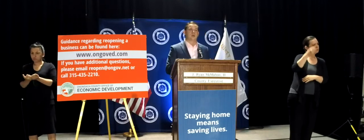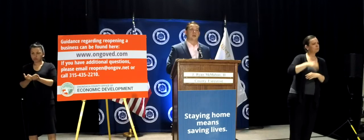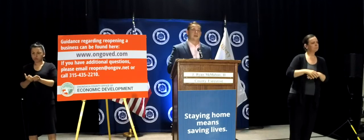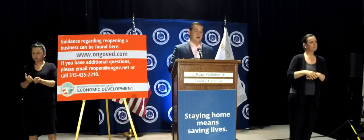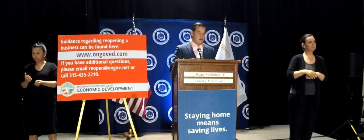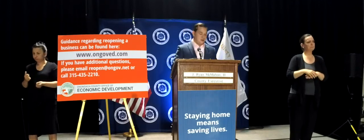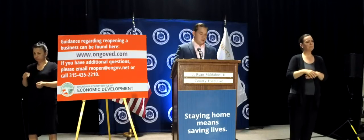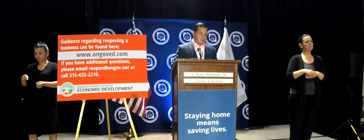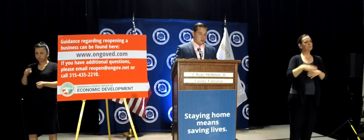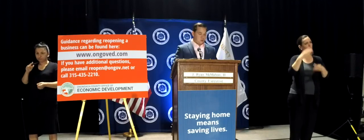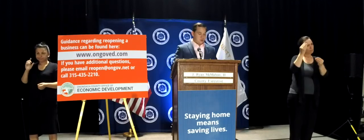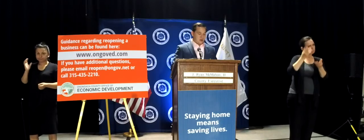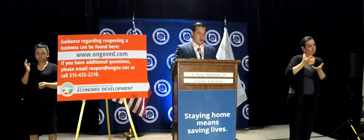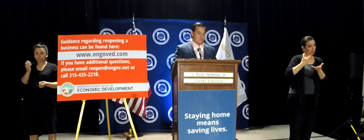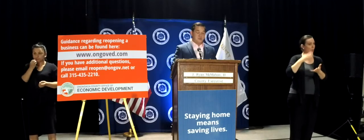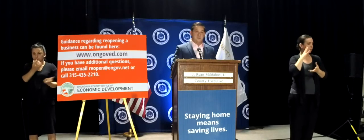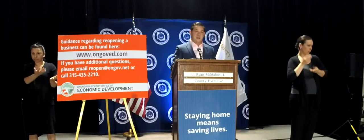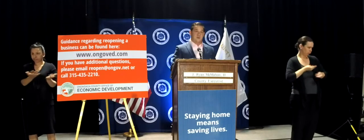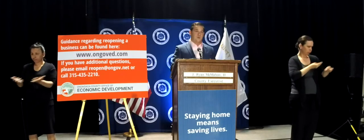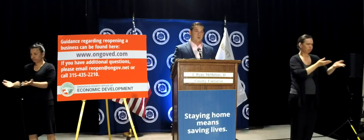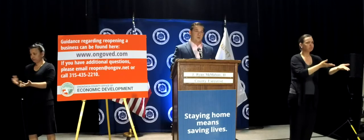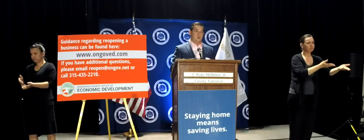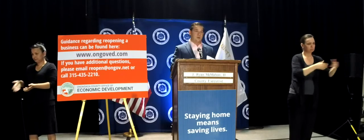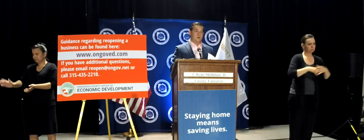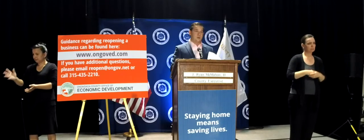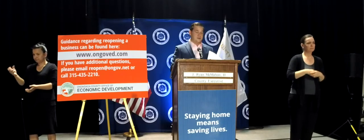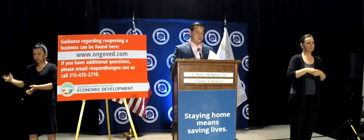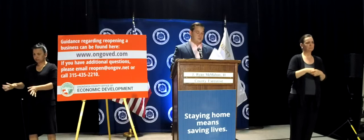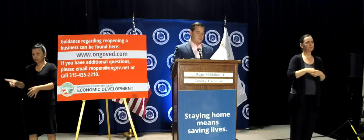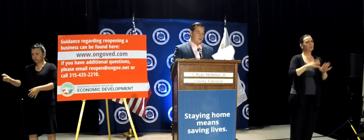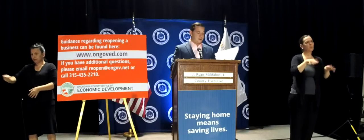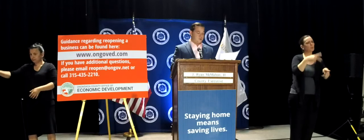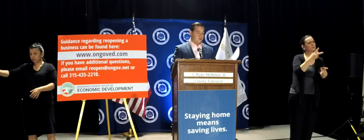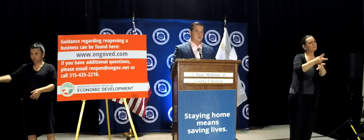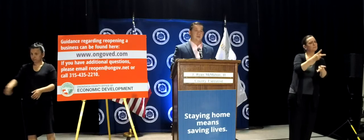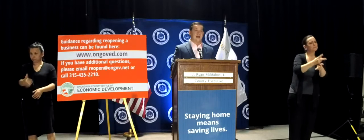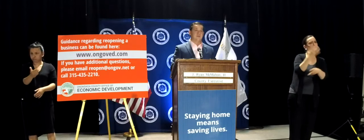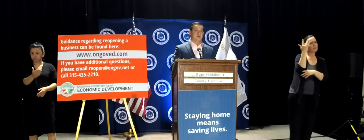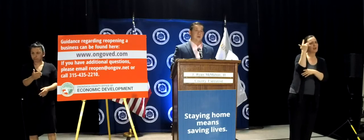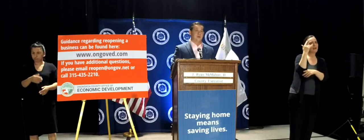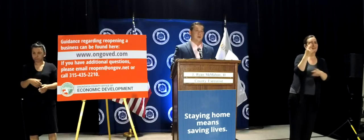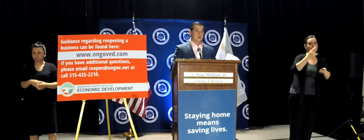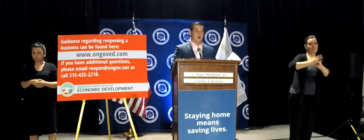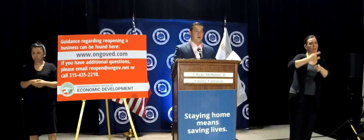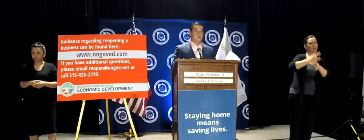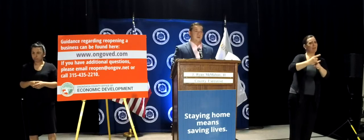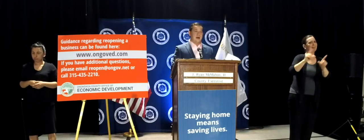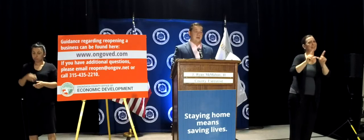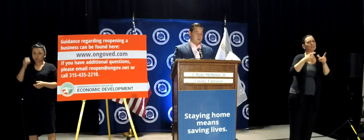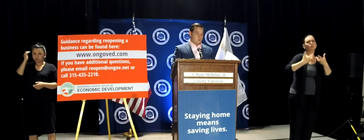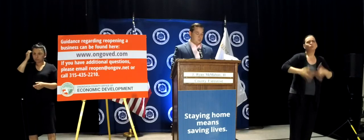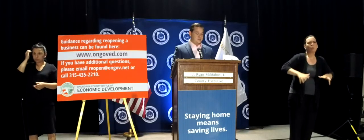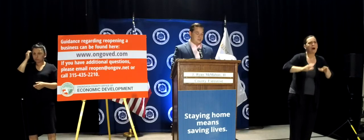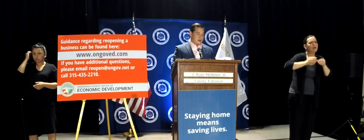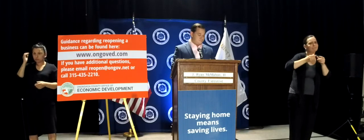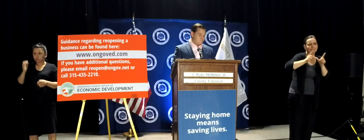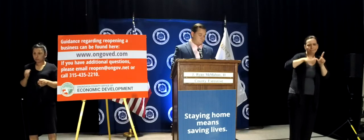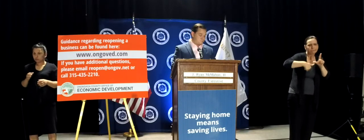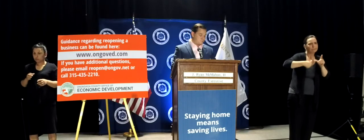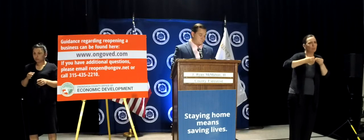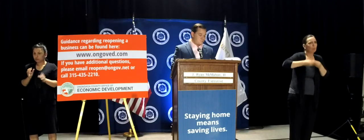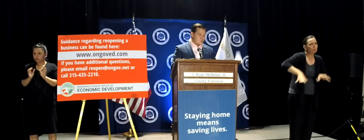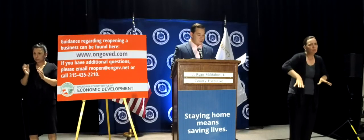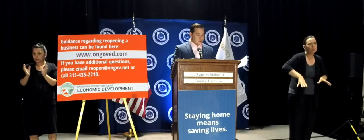we will communicate that. So please be careful. Your liquor license, for many of you, is your livelihood. Do not risk that.